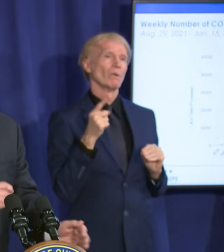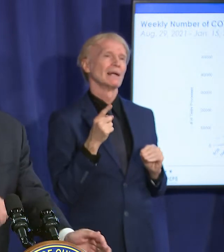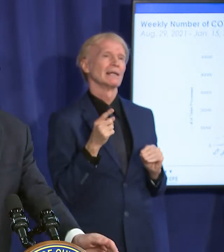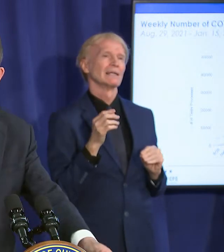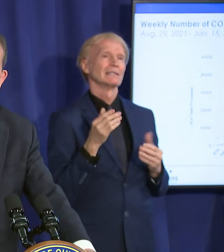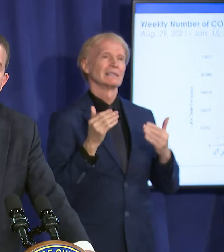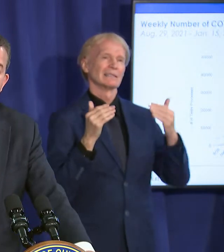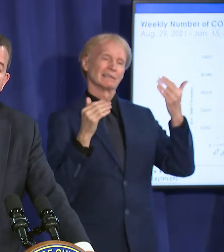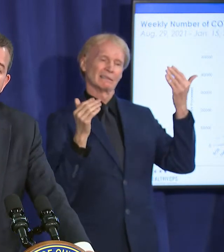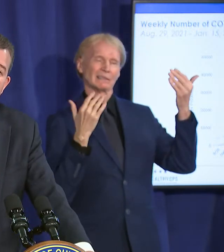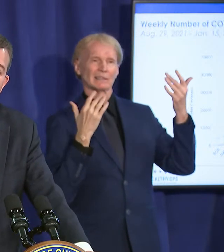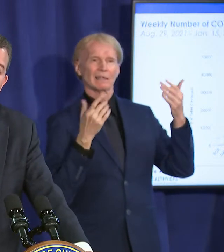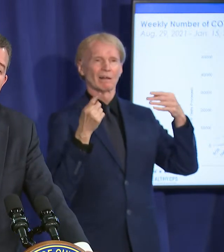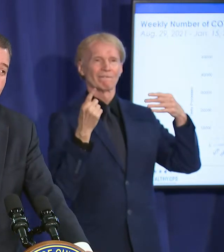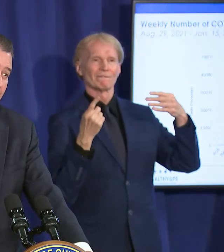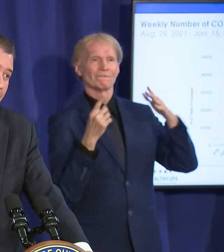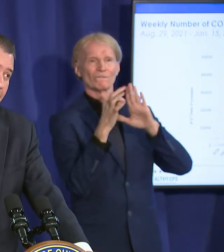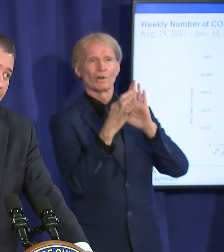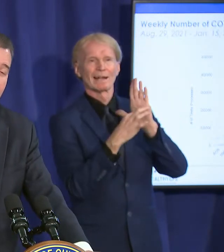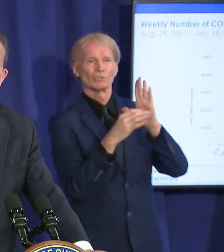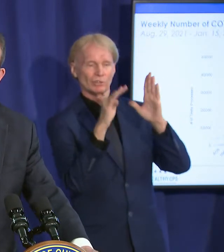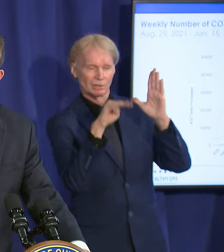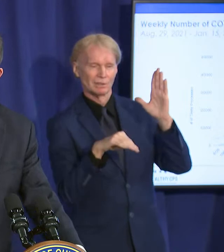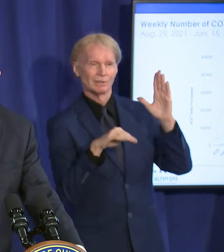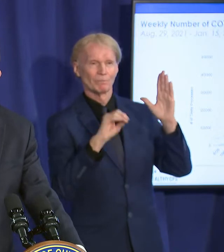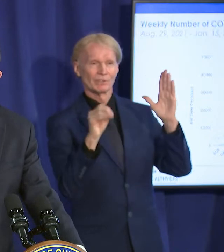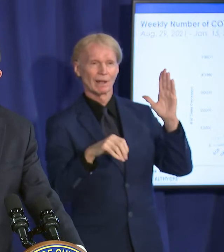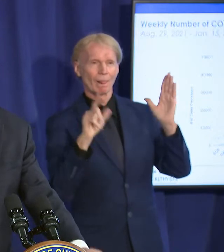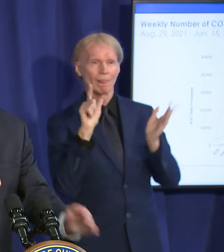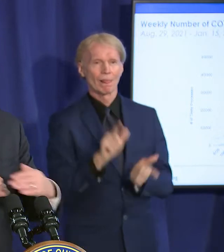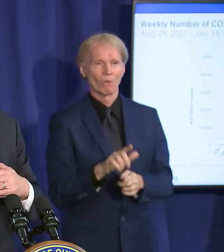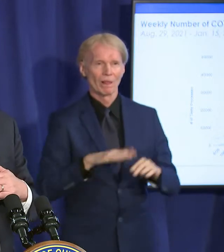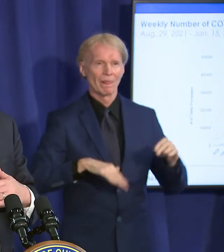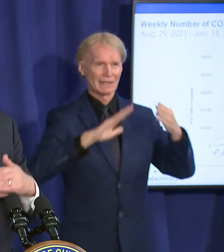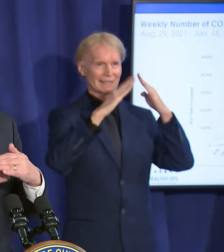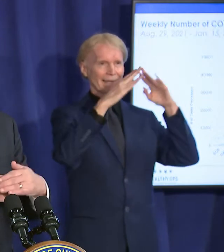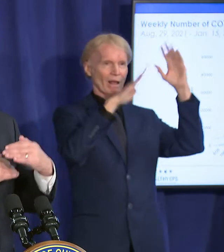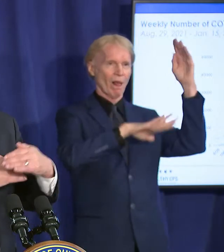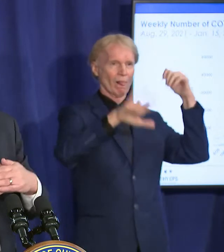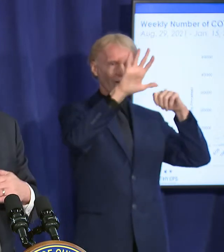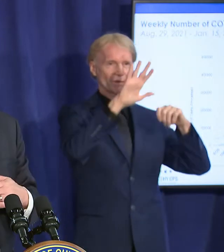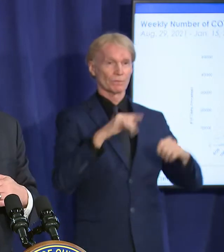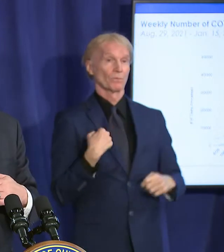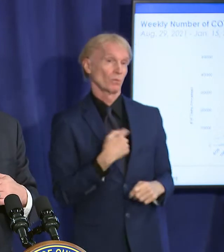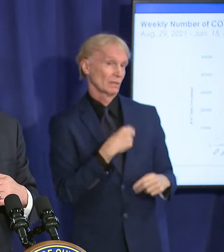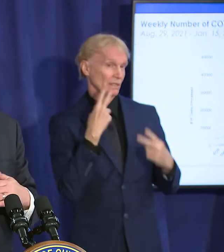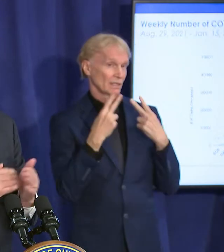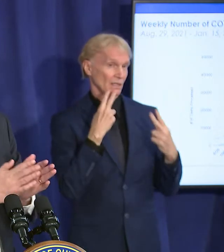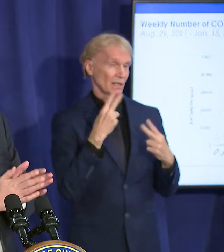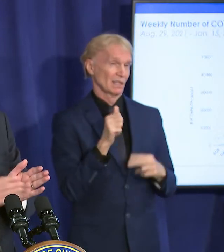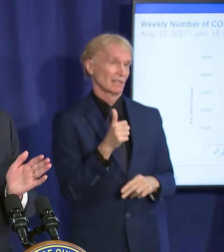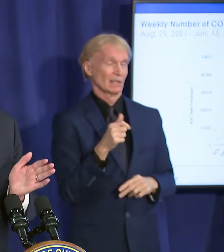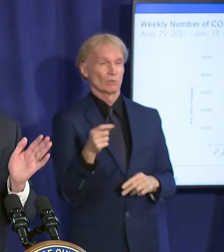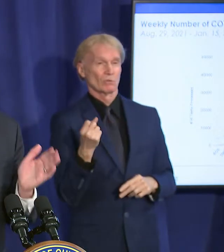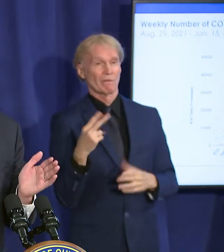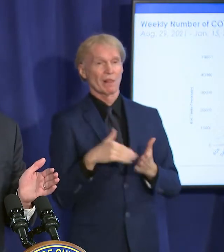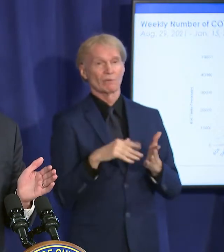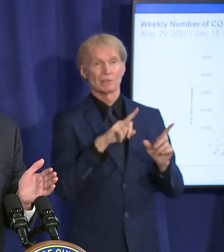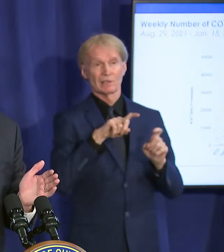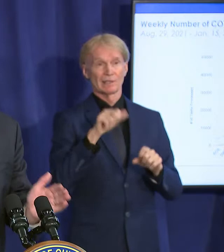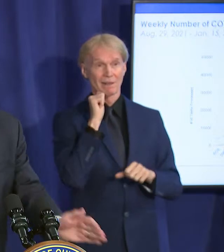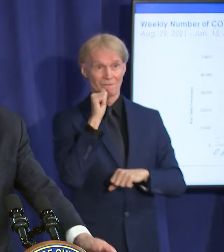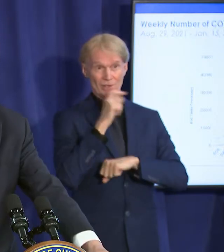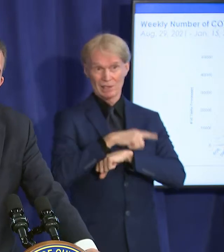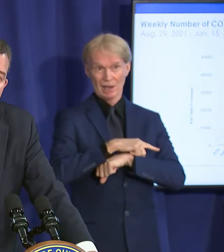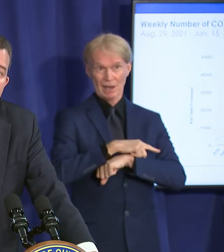fraction of the city. The other thing I just want to comment about the testing, keep in mind, as we're looking at 10, 12,000 tests per day, you put that for